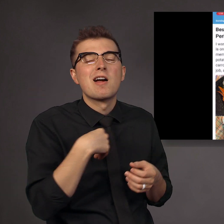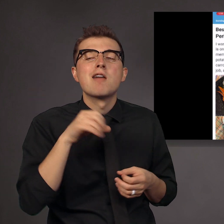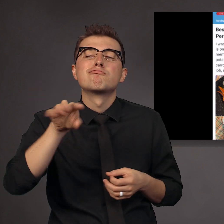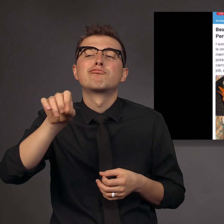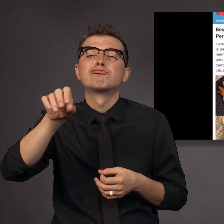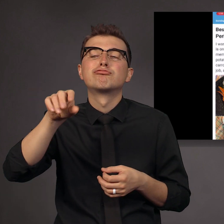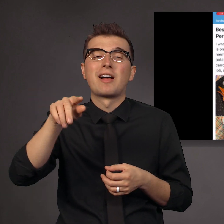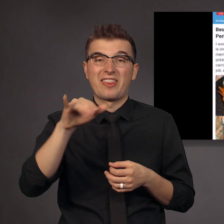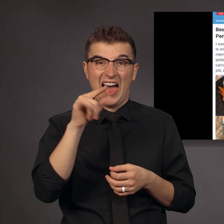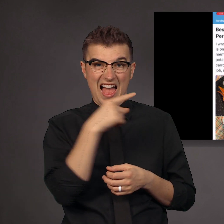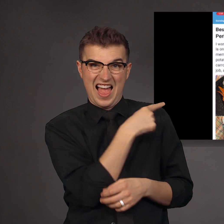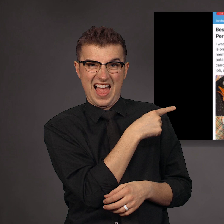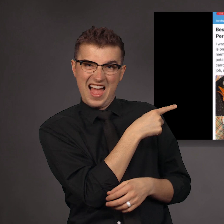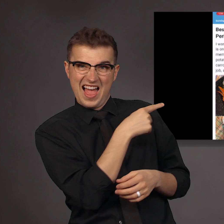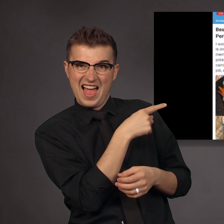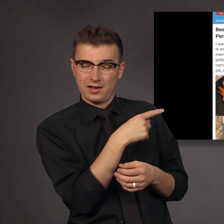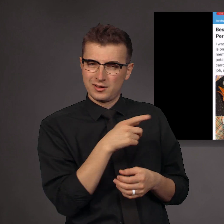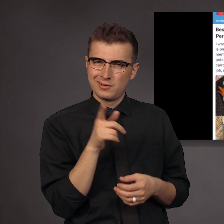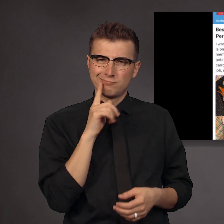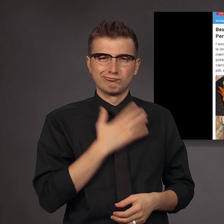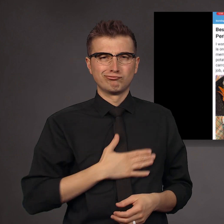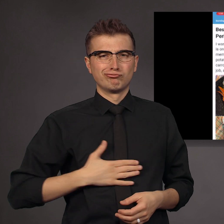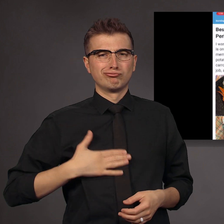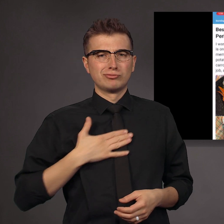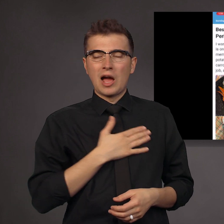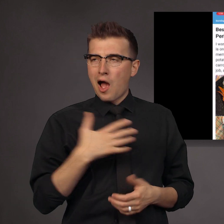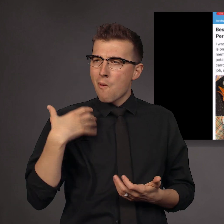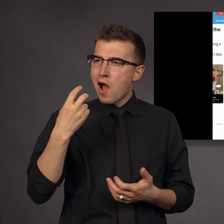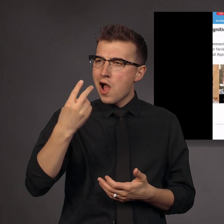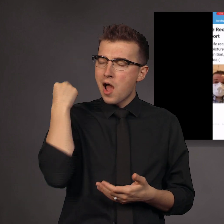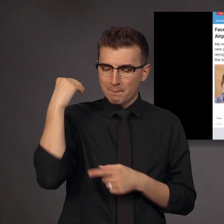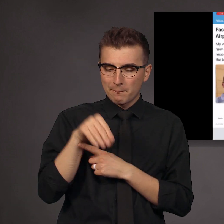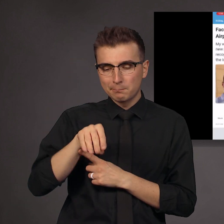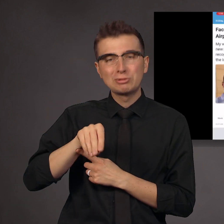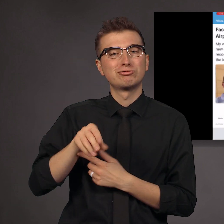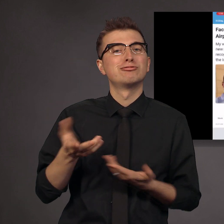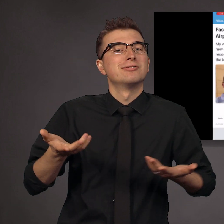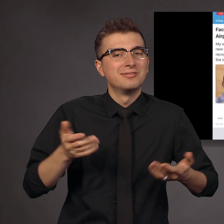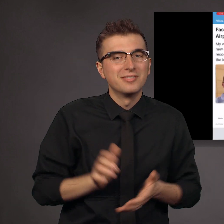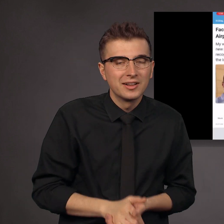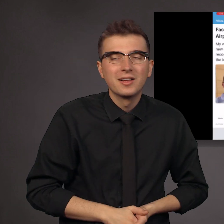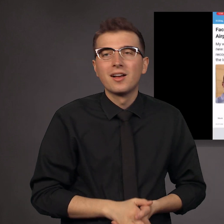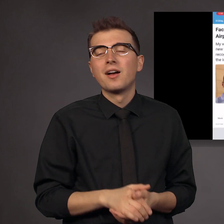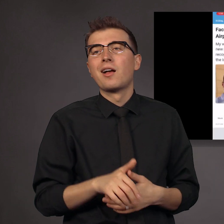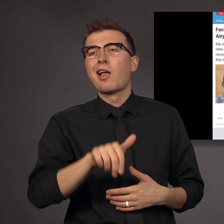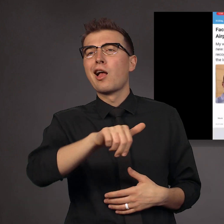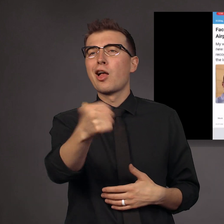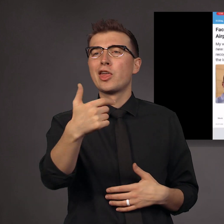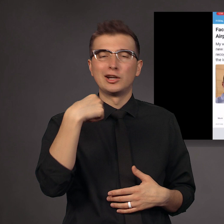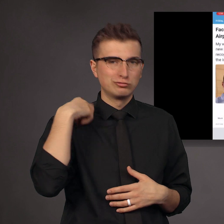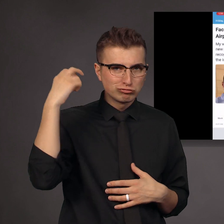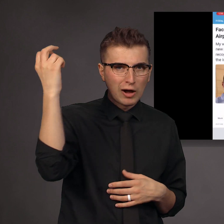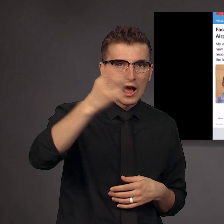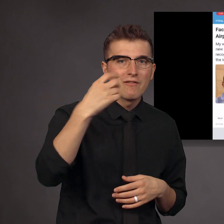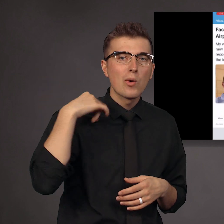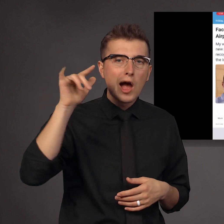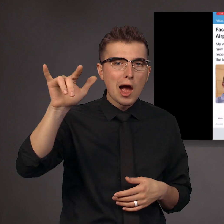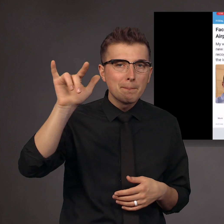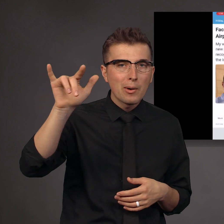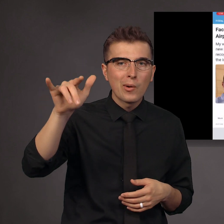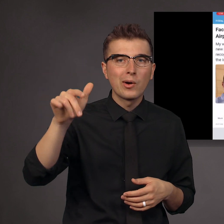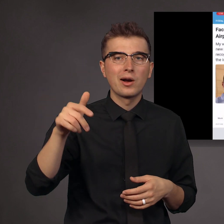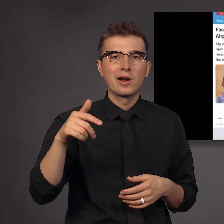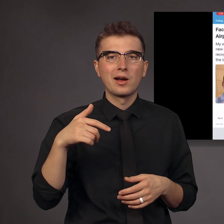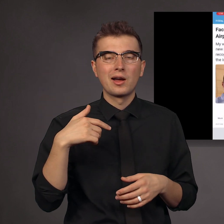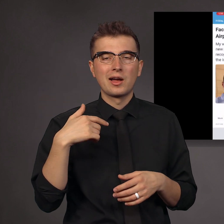the answer. And it was an incredible experience. So that's what I wanted to remember for that day. Other things, like when I was traveling in the airport and I tried to use